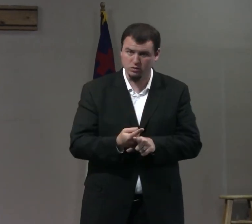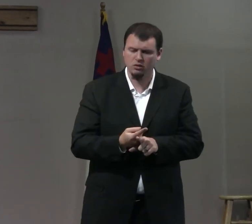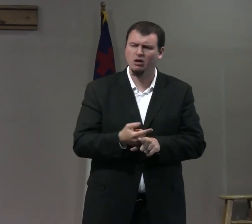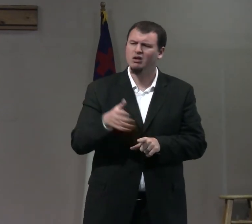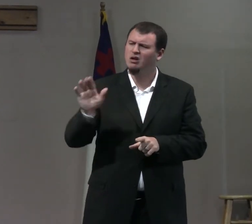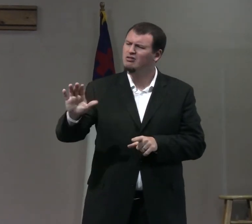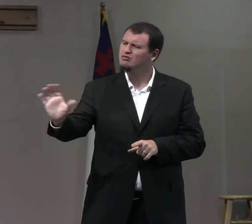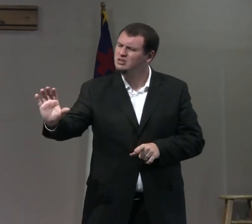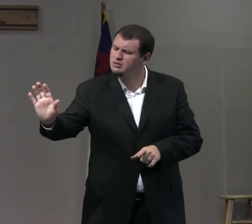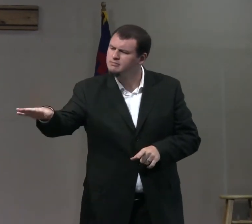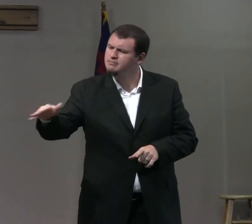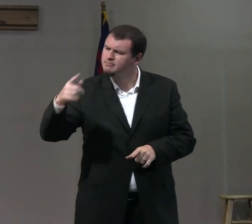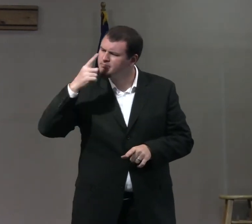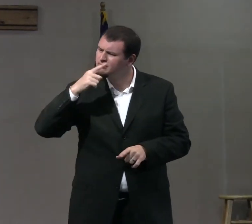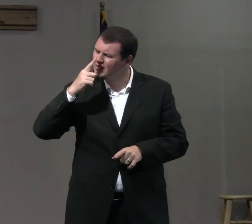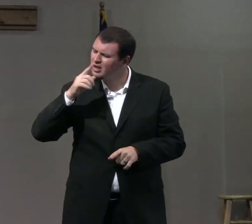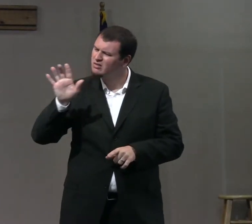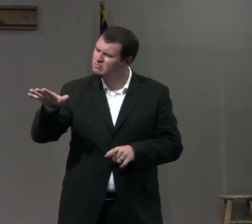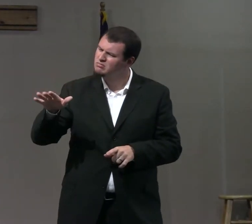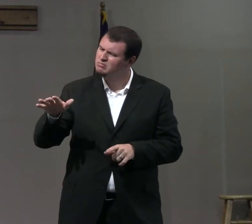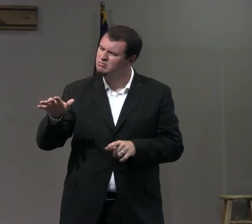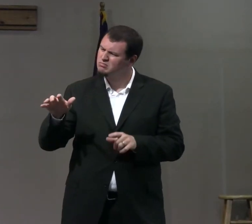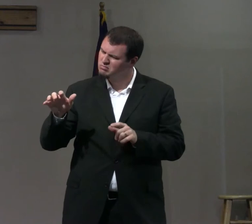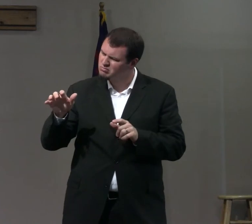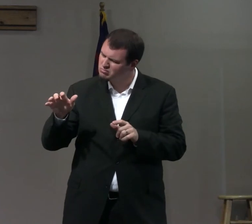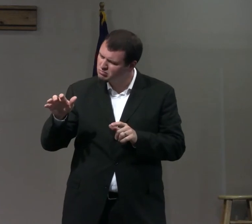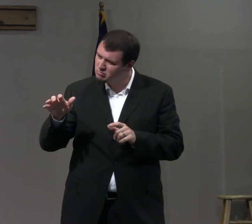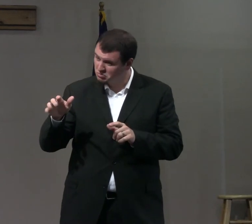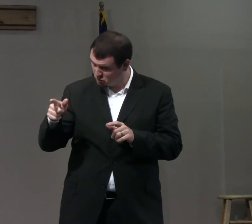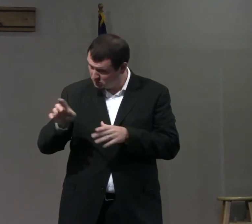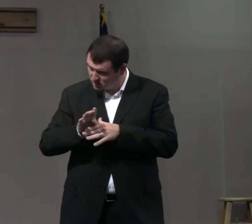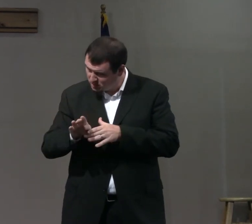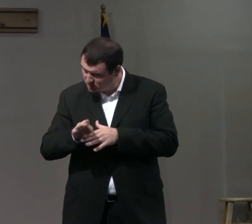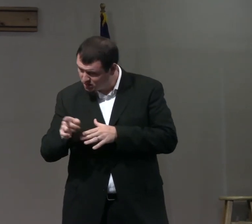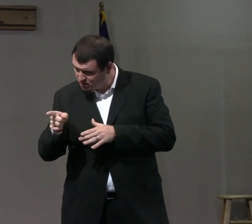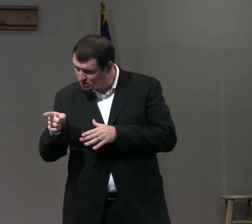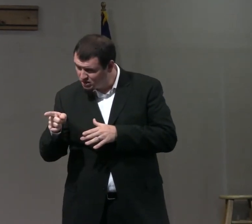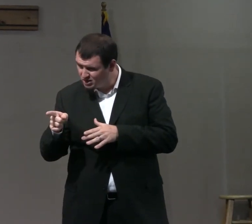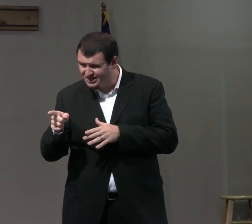So I need to change my approach. And they can say, hey, Christine, are you busy?